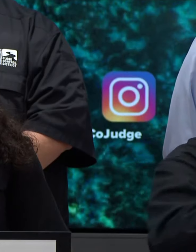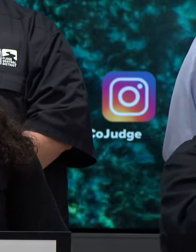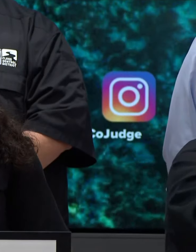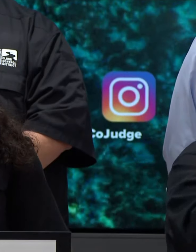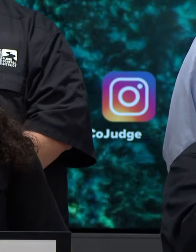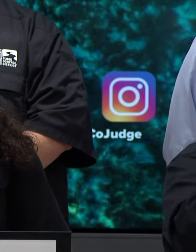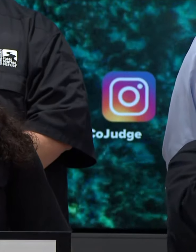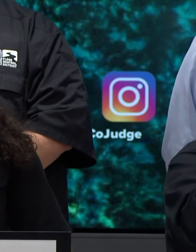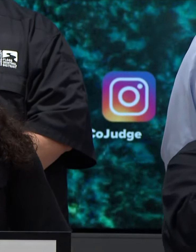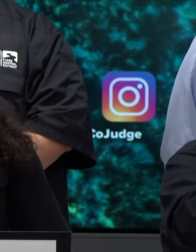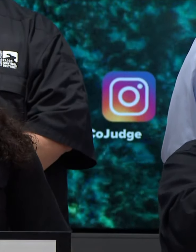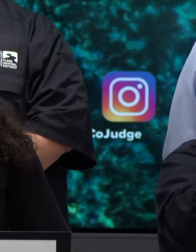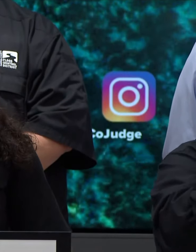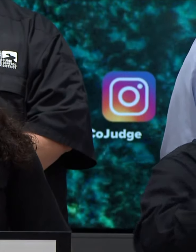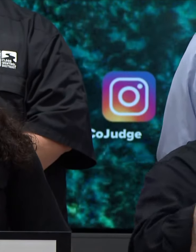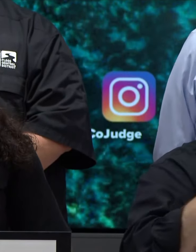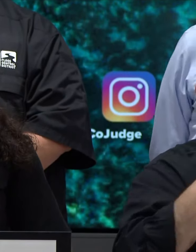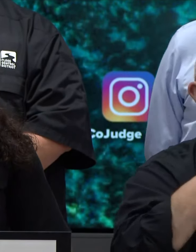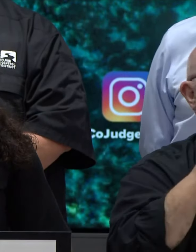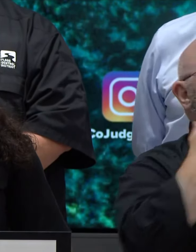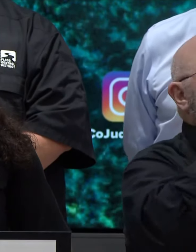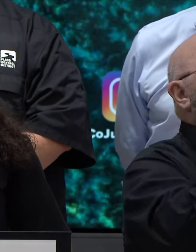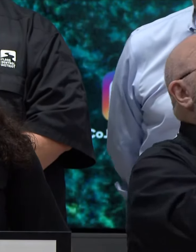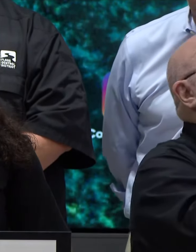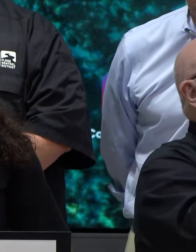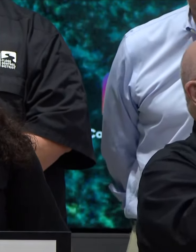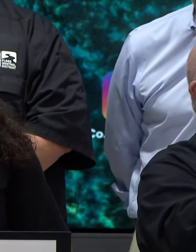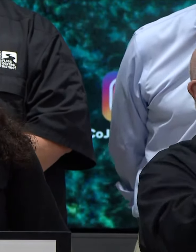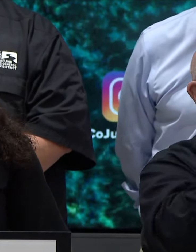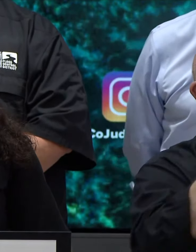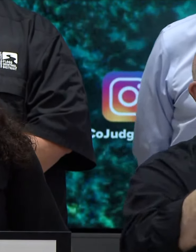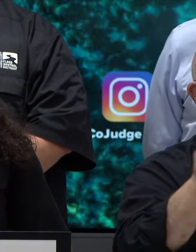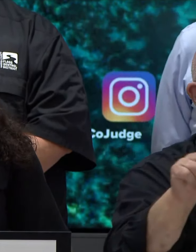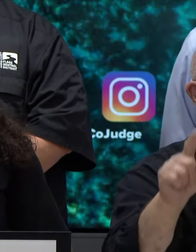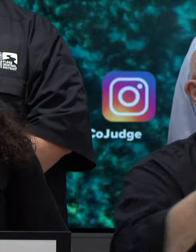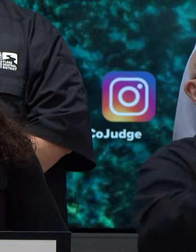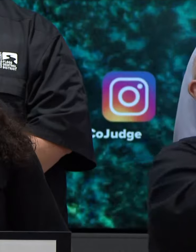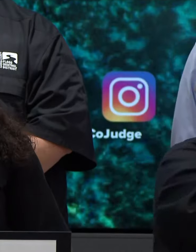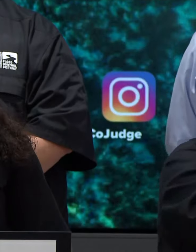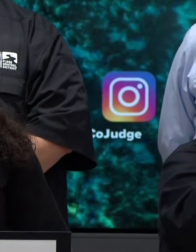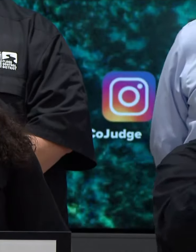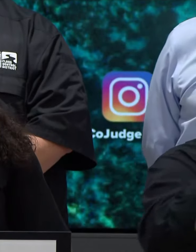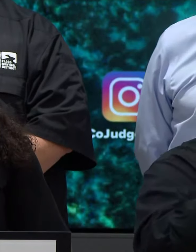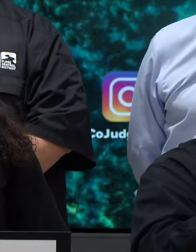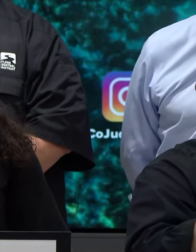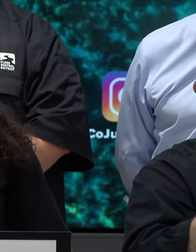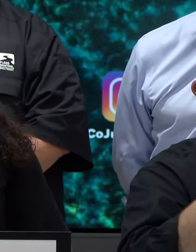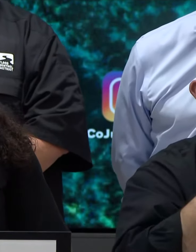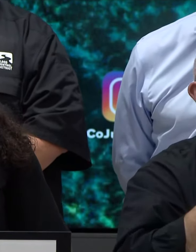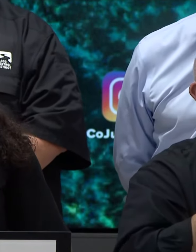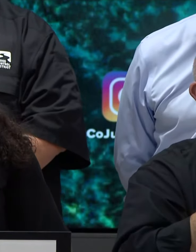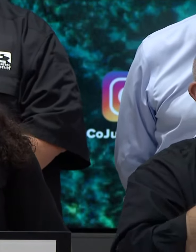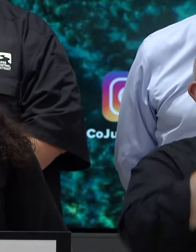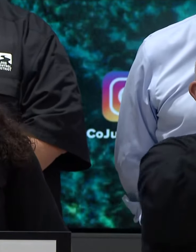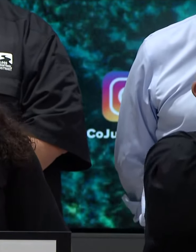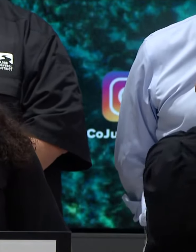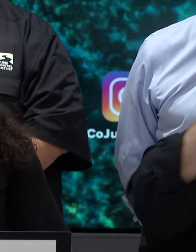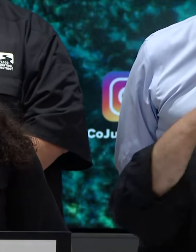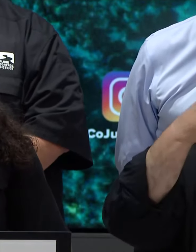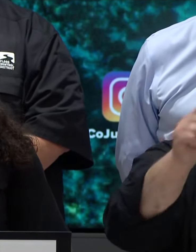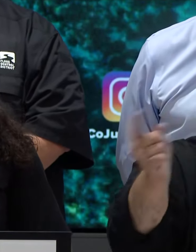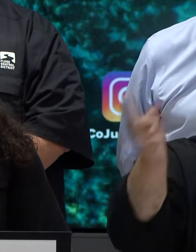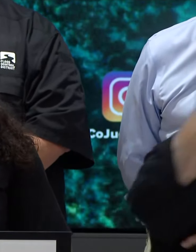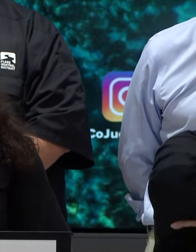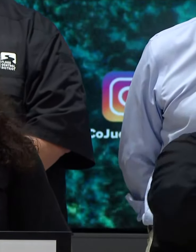also call 911. You can also call 211 if you need transportation to one of the cooling centers. But we have 14. So those are daytime